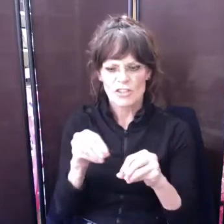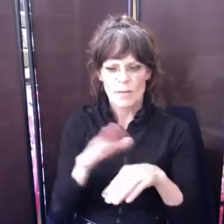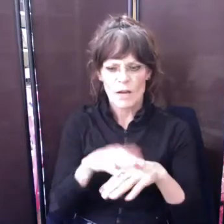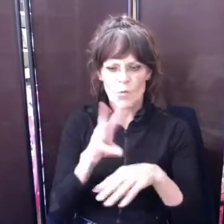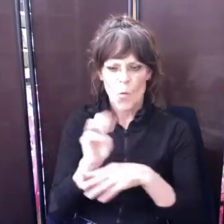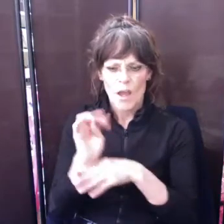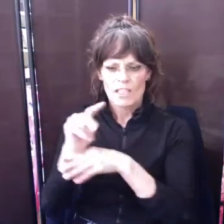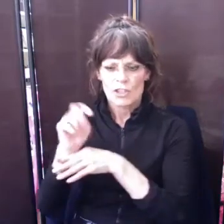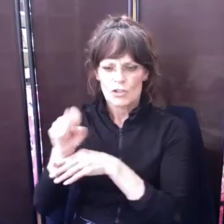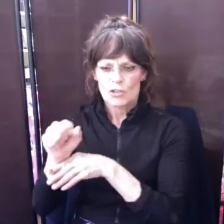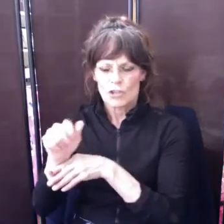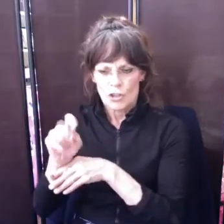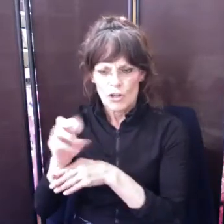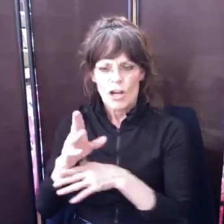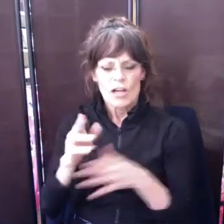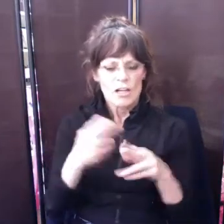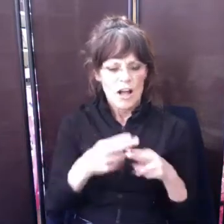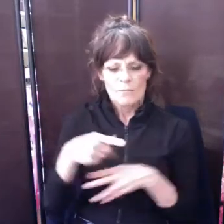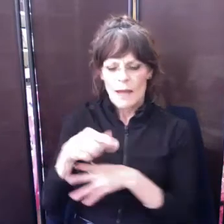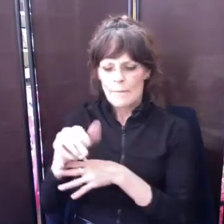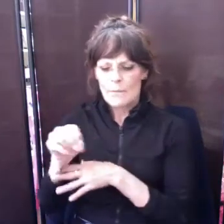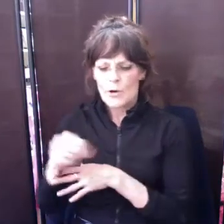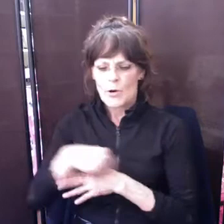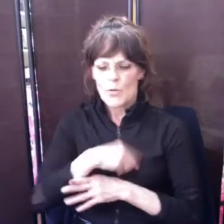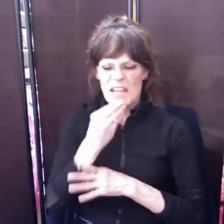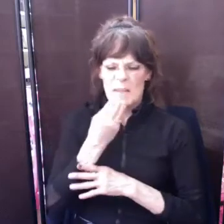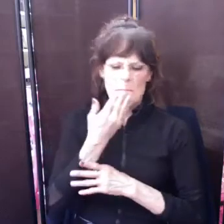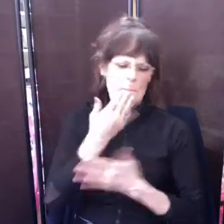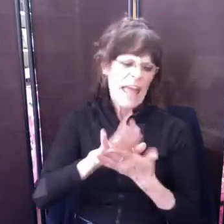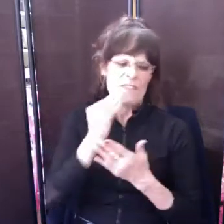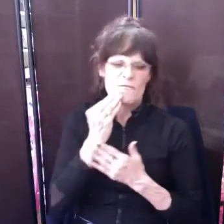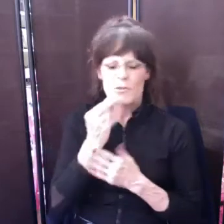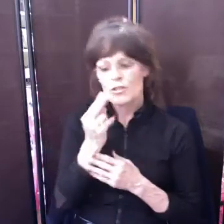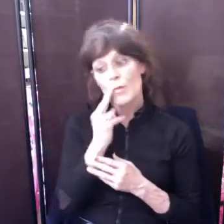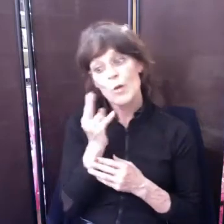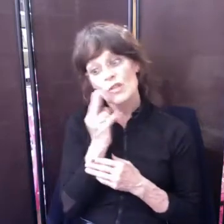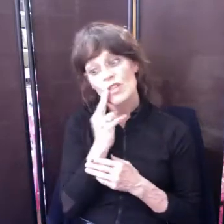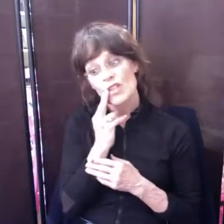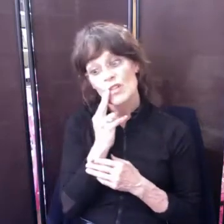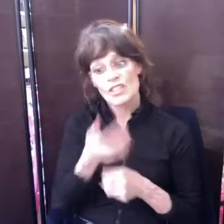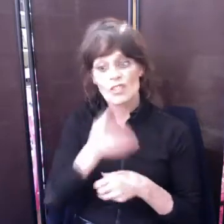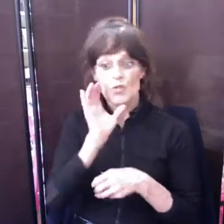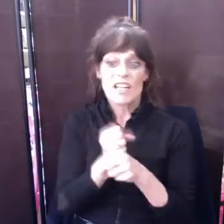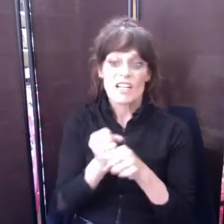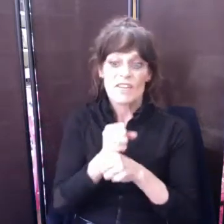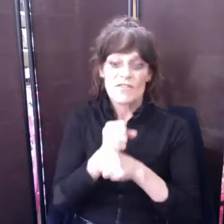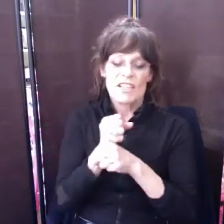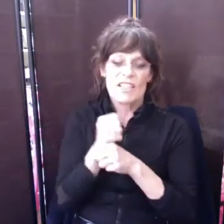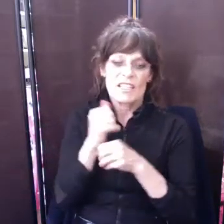Piper's, where we ate bad food and smoked cigarettes and drank coffee and stayed up till 1, 2 o'clock in the morning. And that's where I started